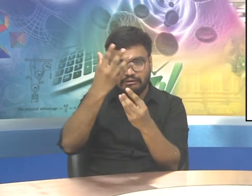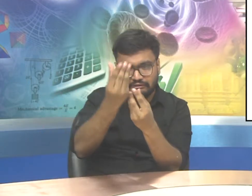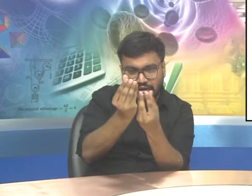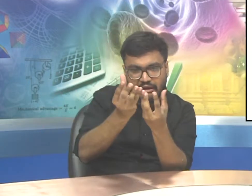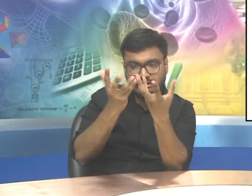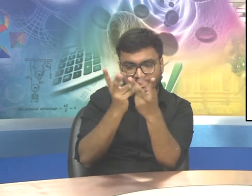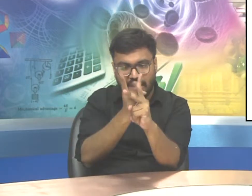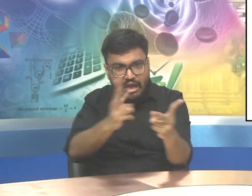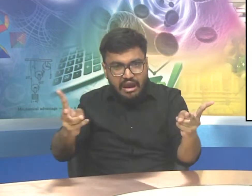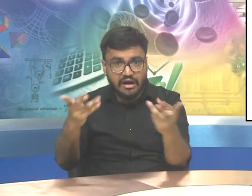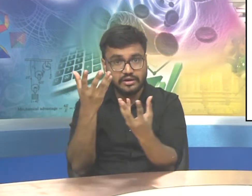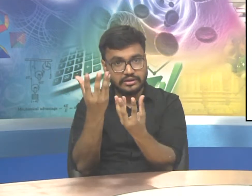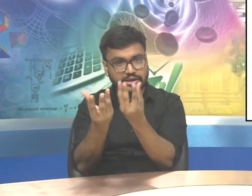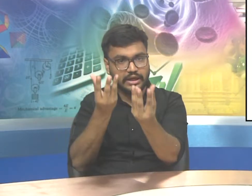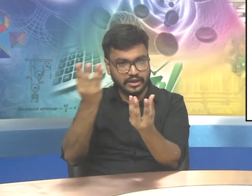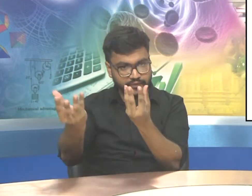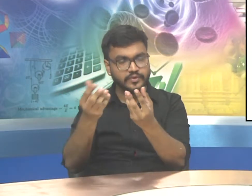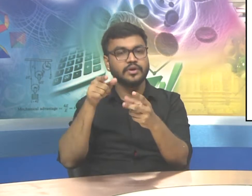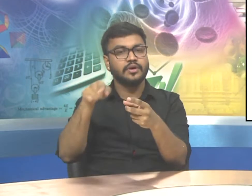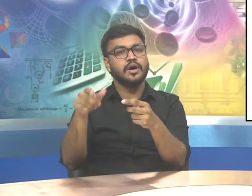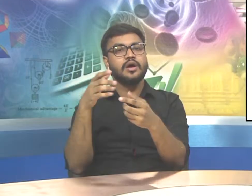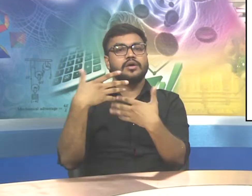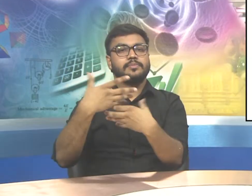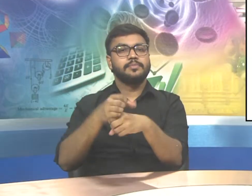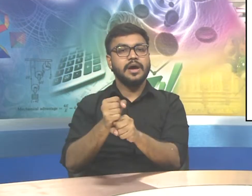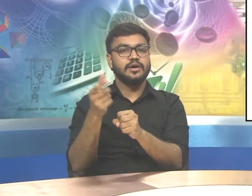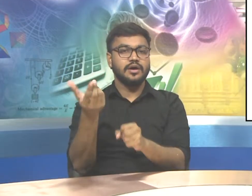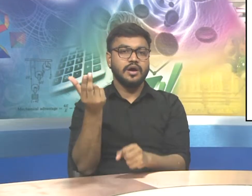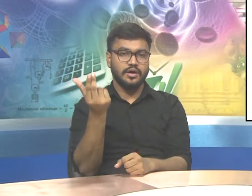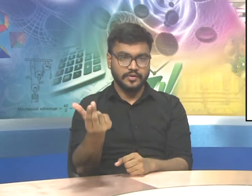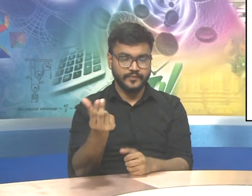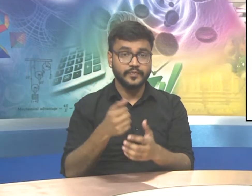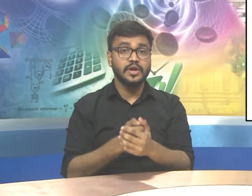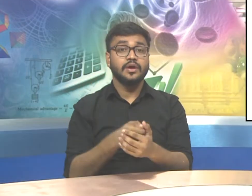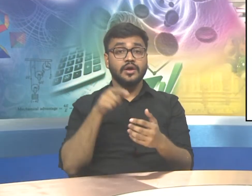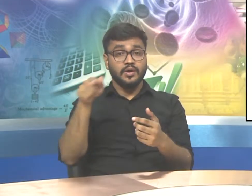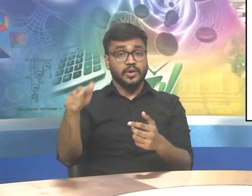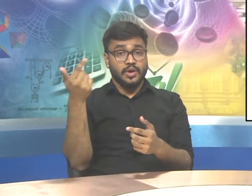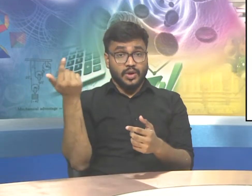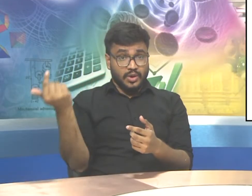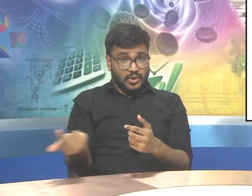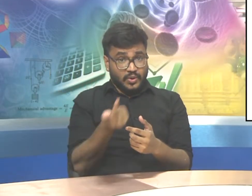Australopithecus made simple tools from pebbles.